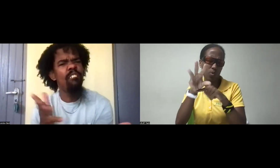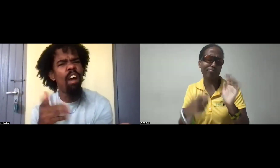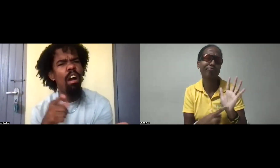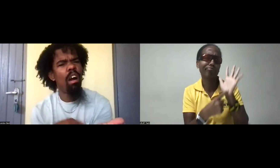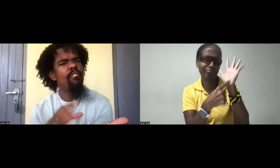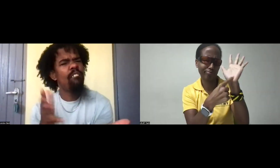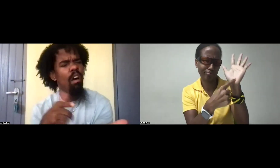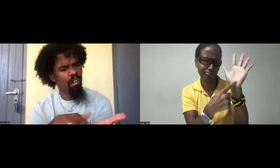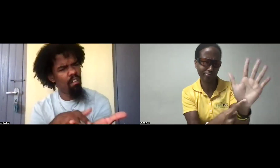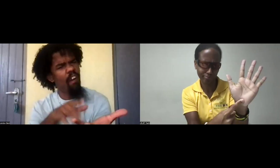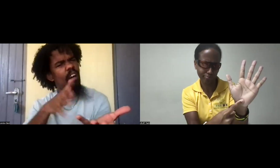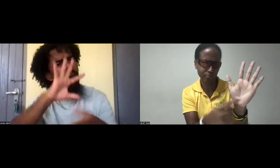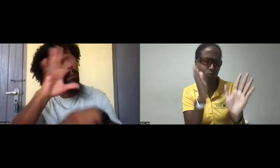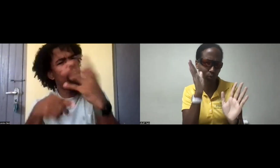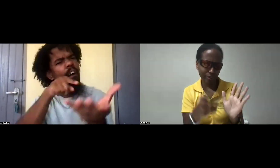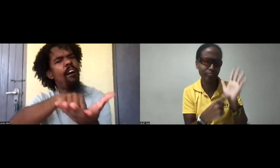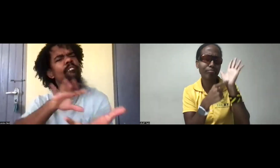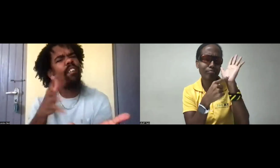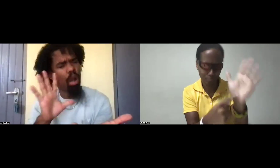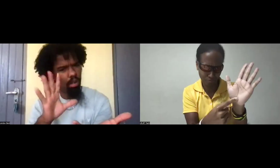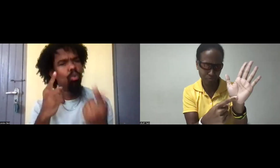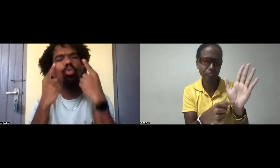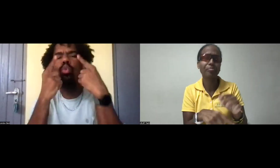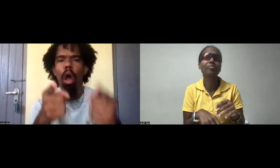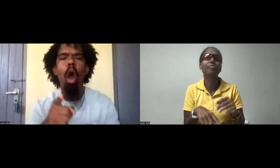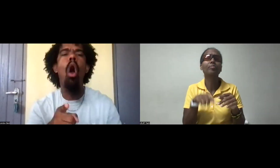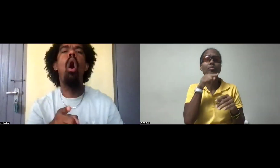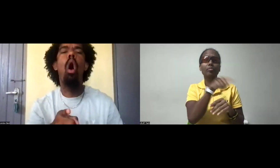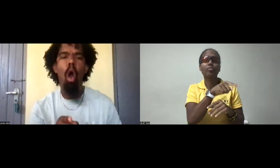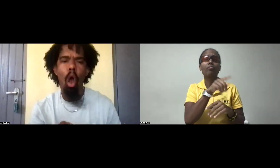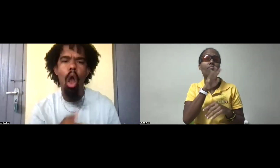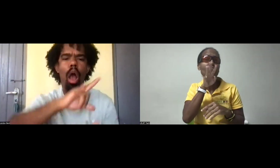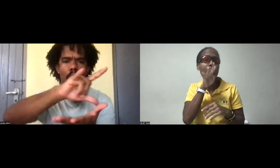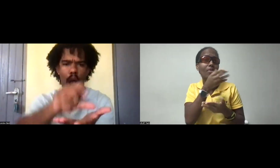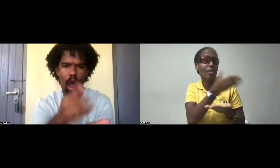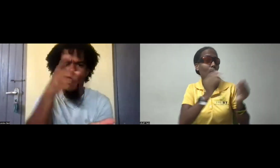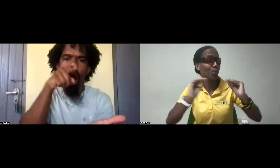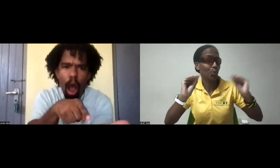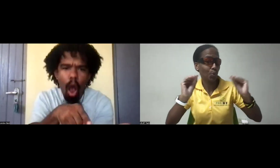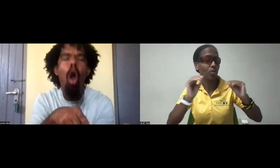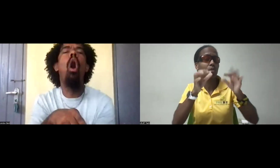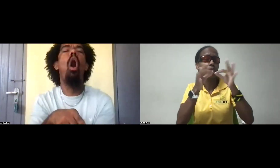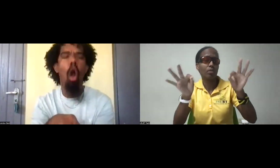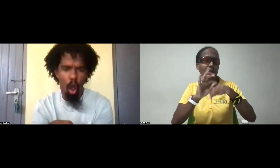basically our mission and what we aim to do. So we're going to show you it, and there's